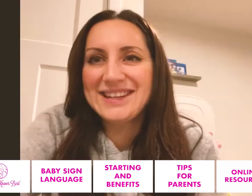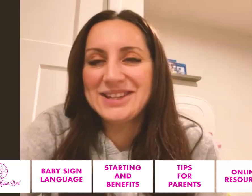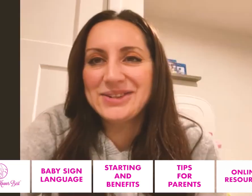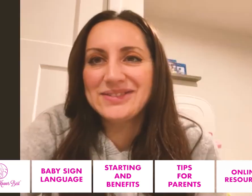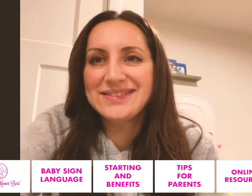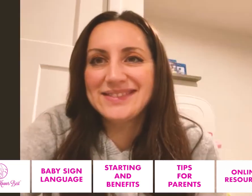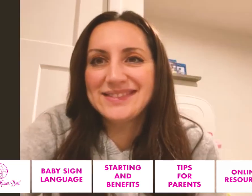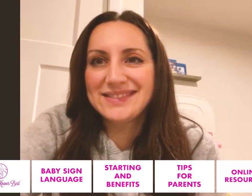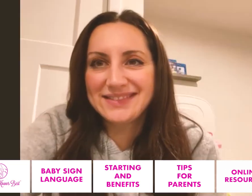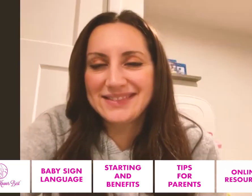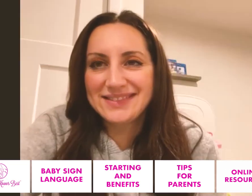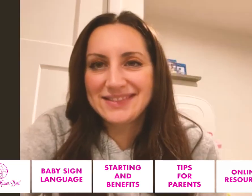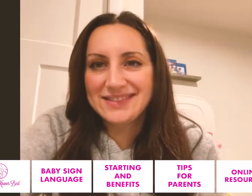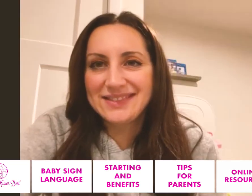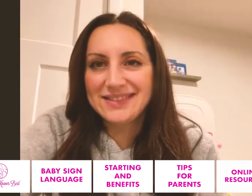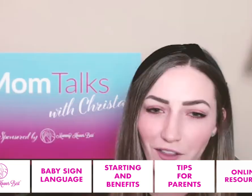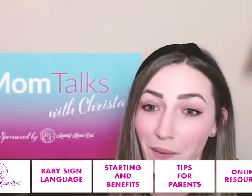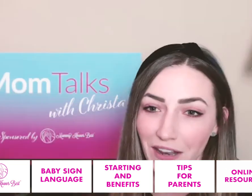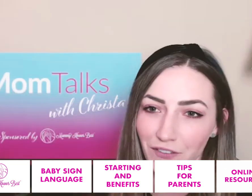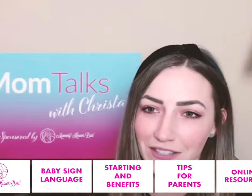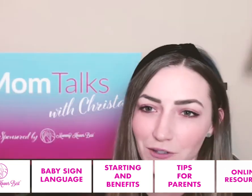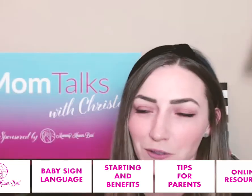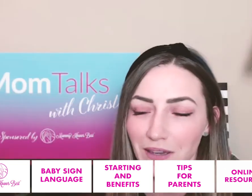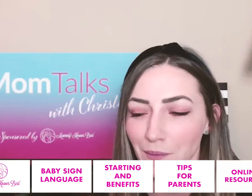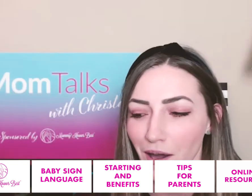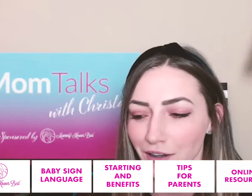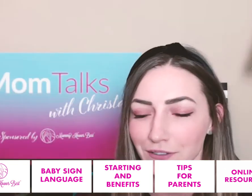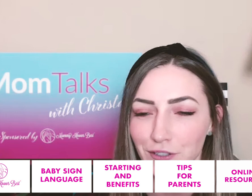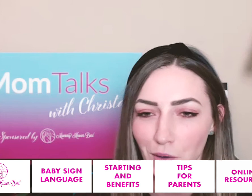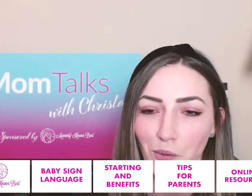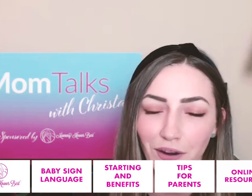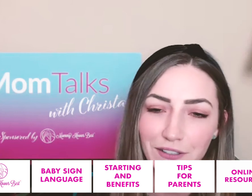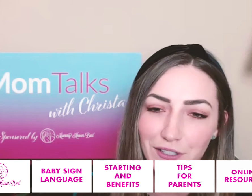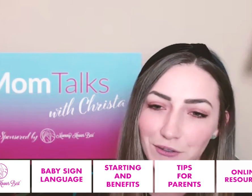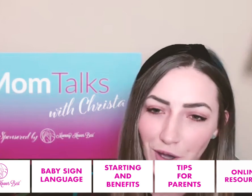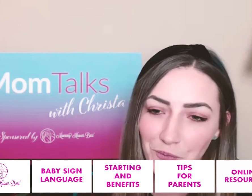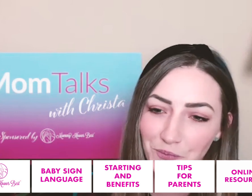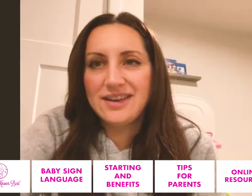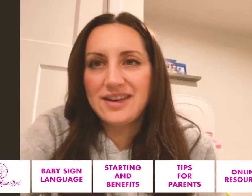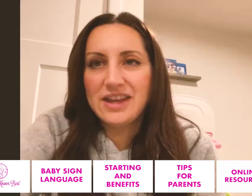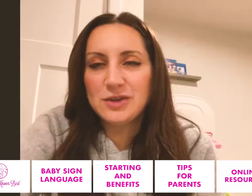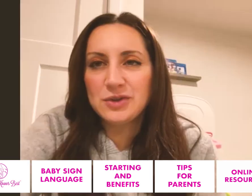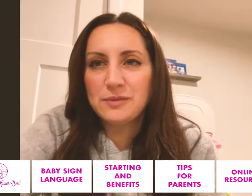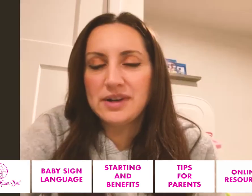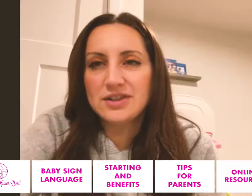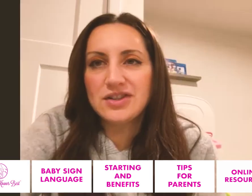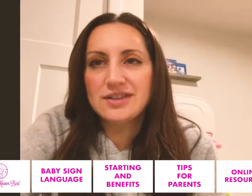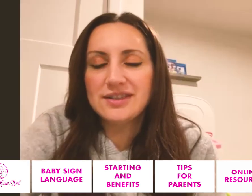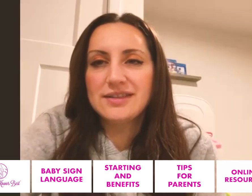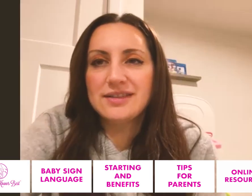Yeah, it's cool. And I just think all the benefits that you speak about are so important too. So yeah. Thank you so much. Yeah. Thanks for